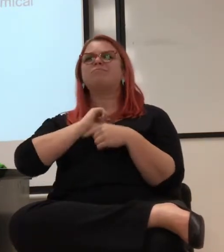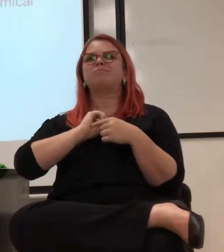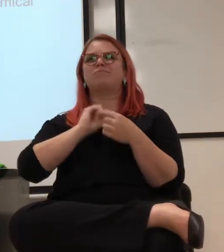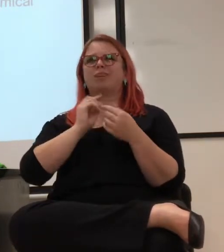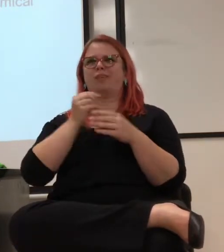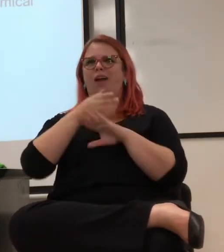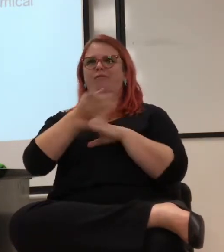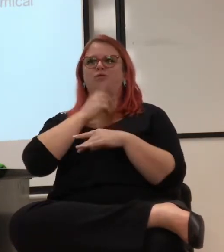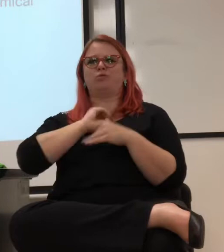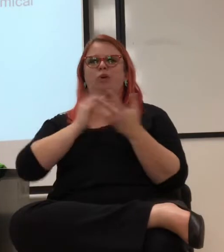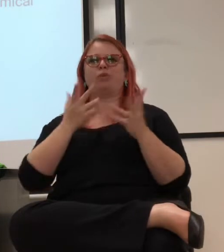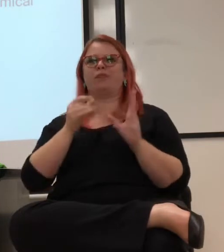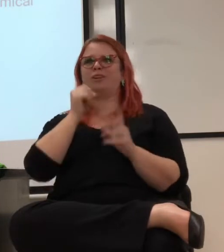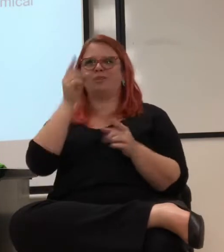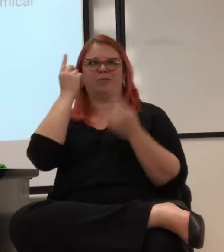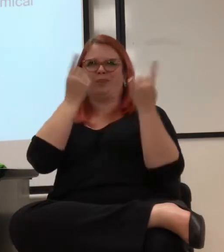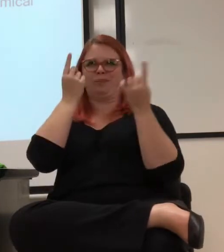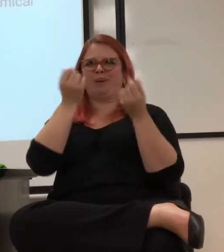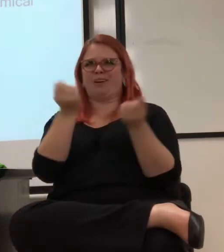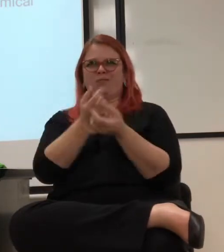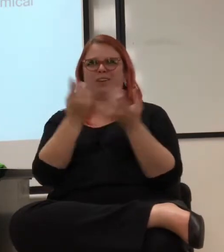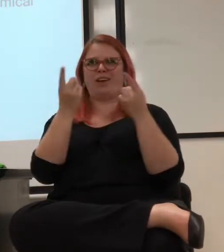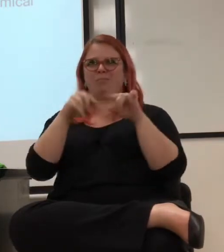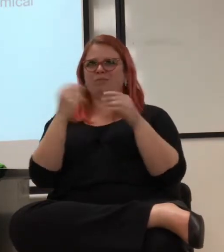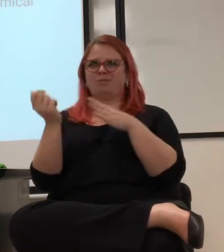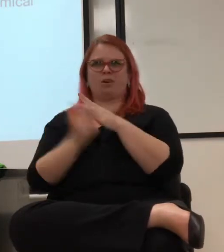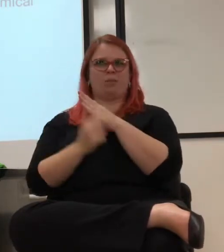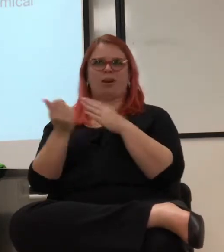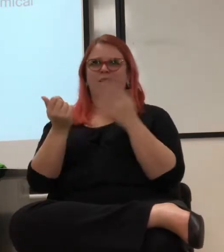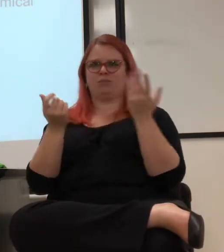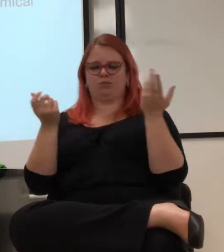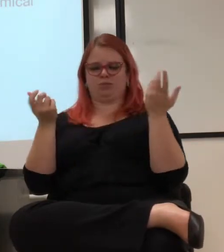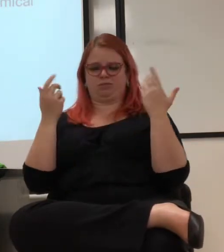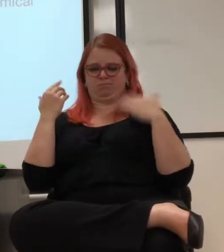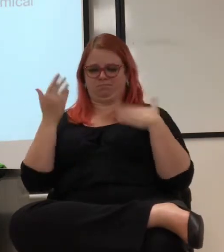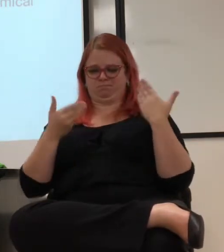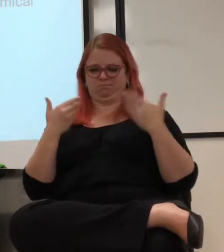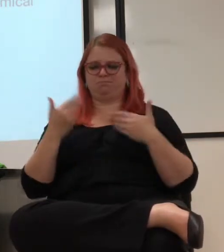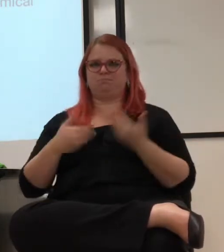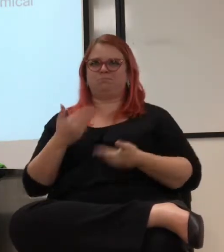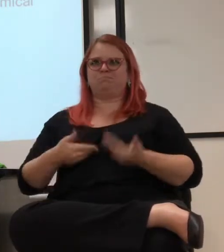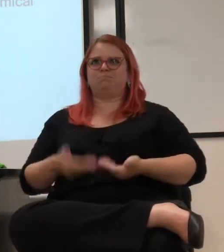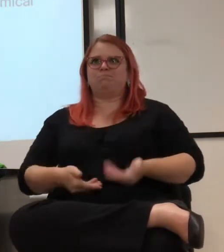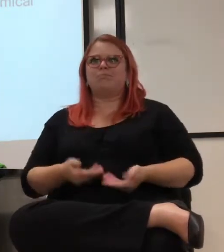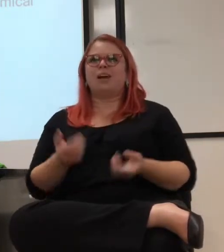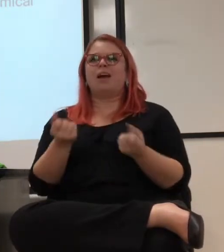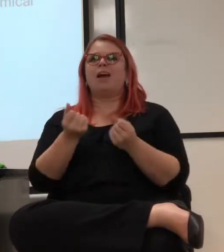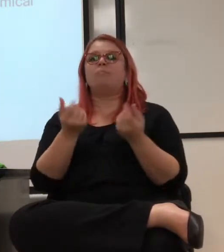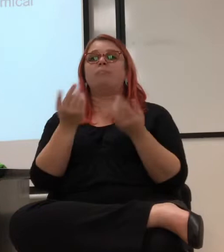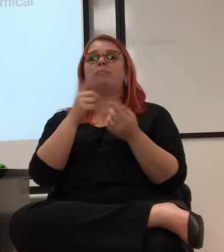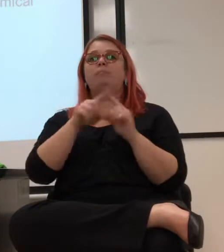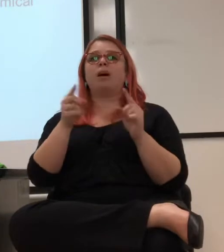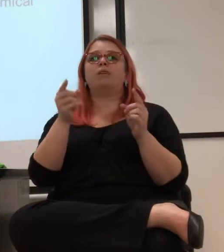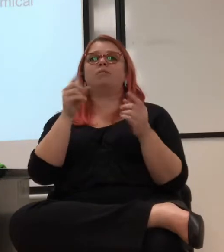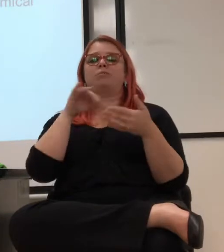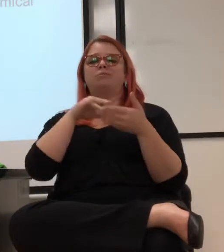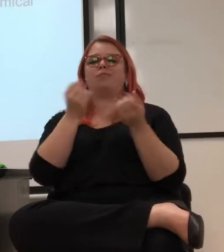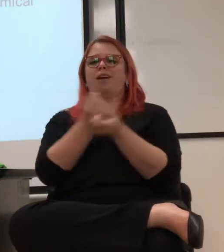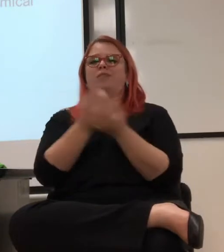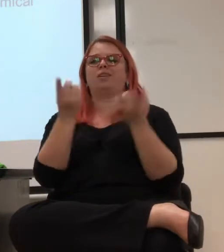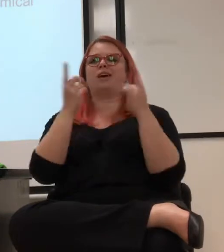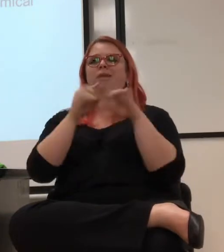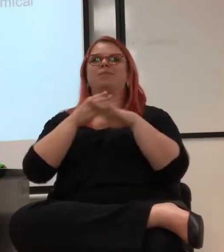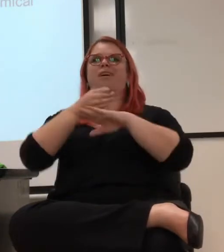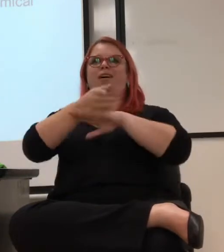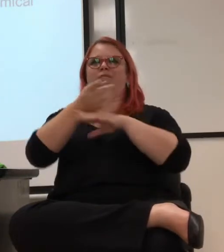you? Everything's automatic, and we're going to learn all about it. Everything that happens on the inside of your body after you swallow the food. Swallowing